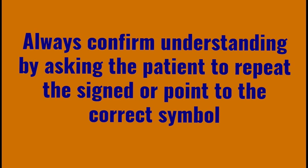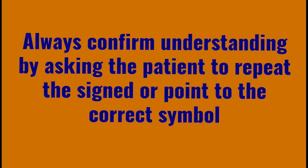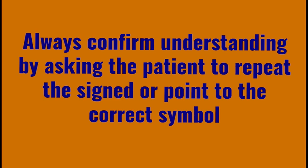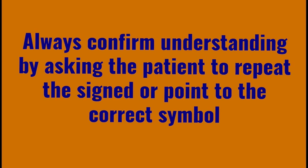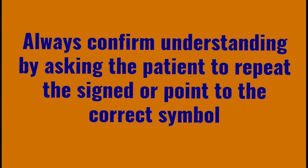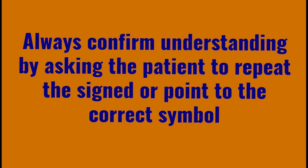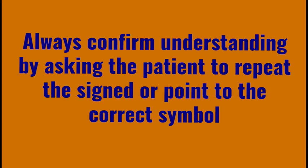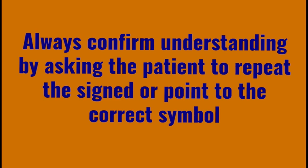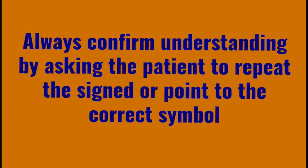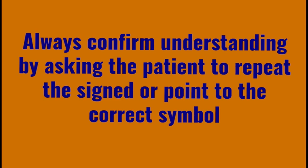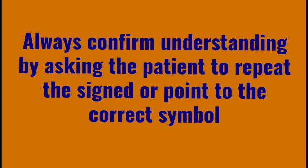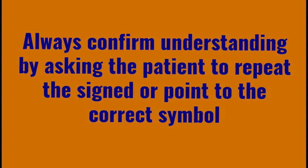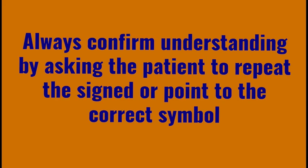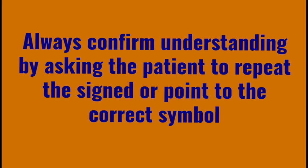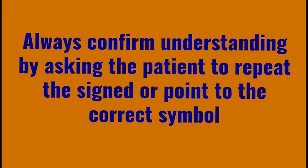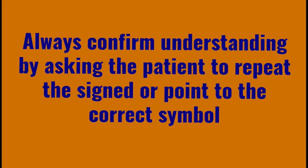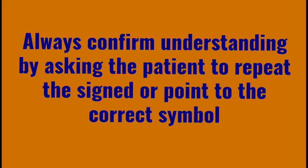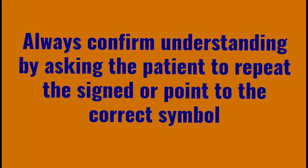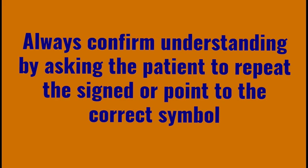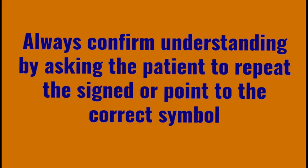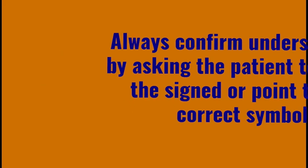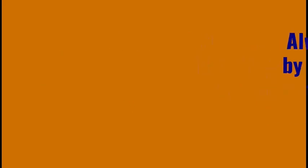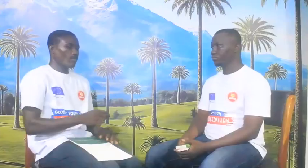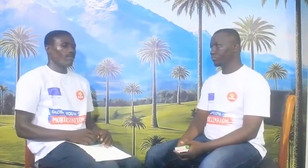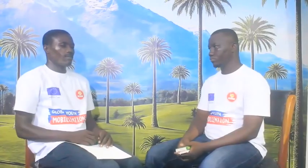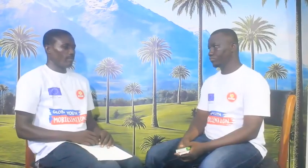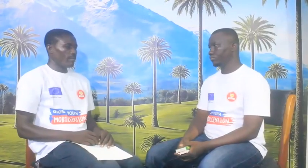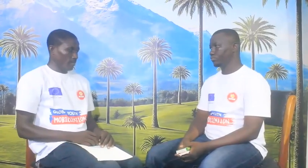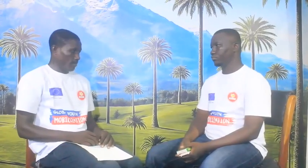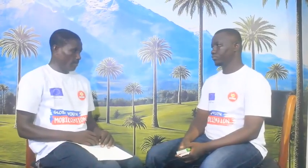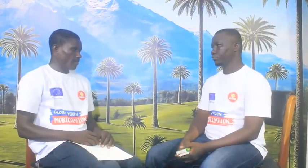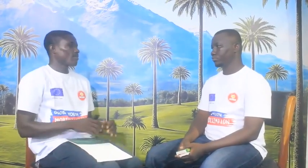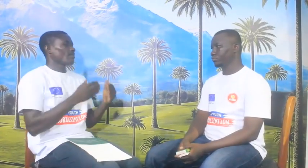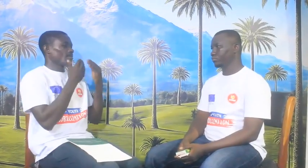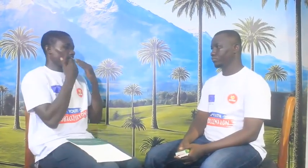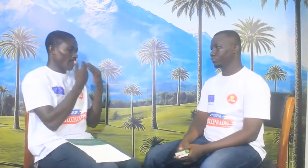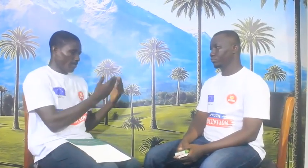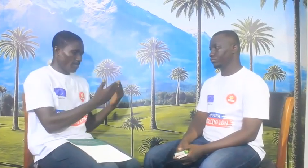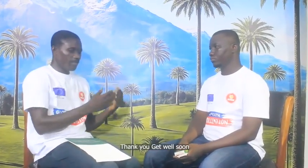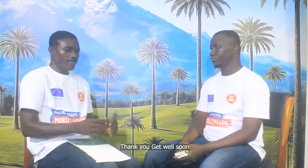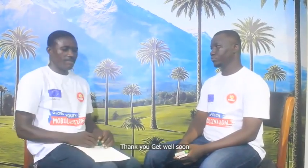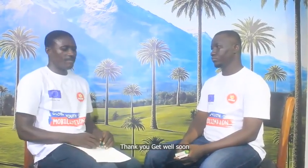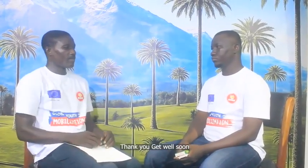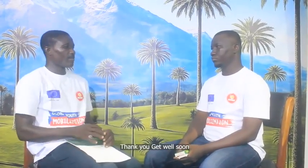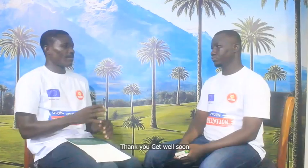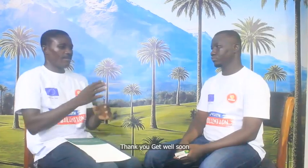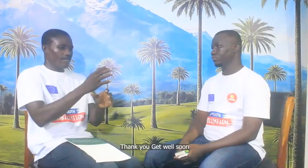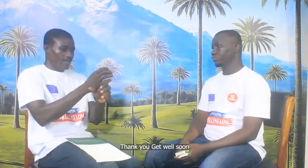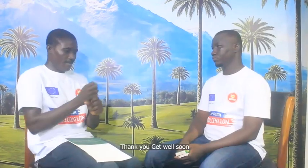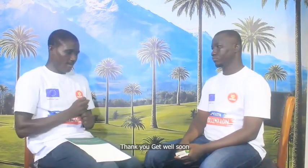symbols. Before the patient leaves, sign. Thank you Get well